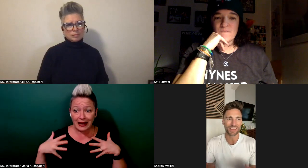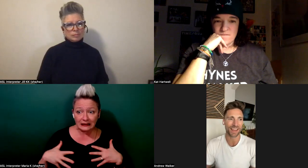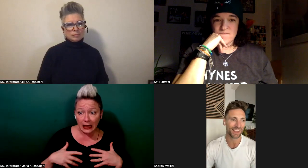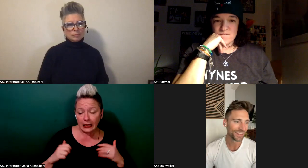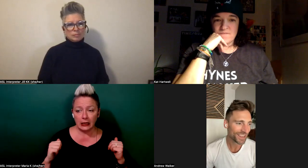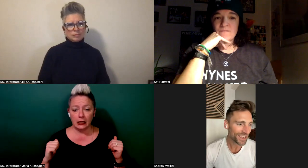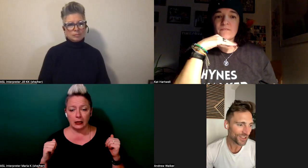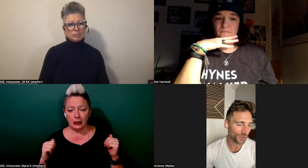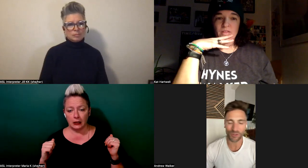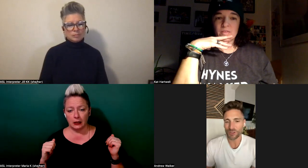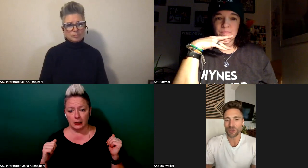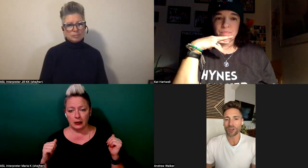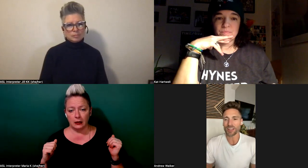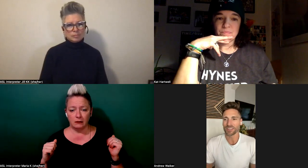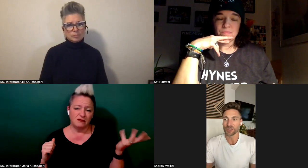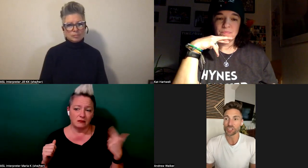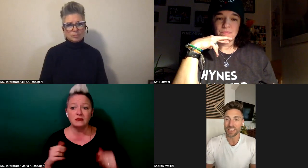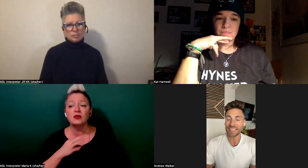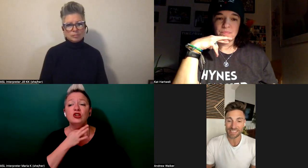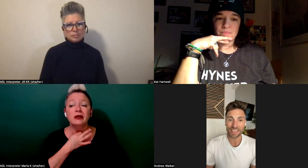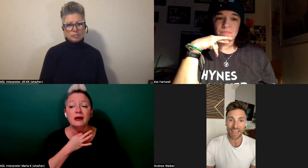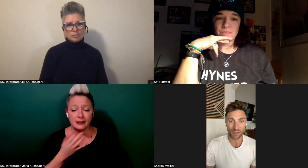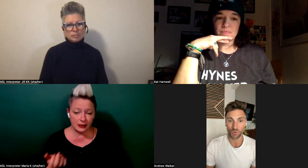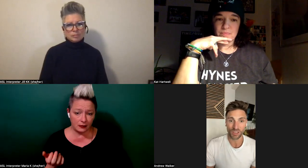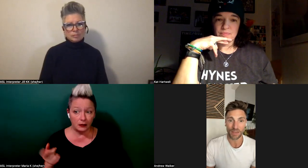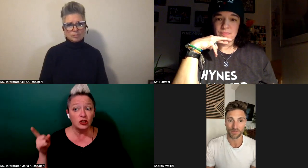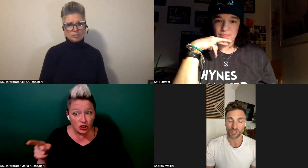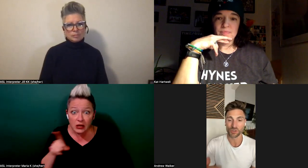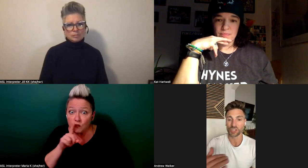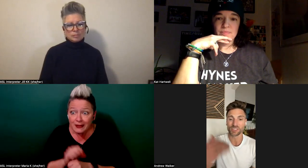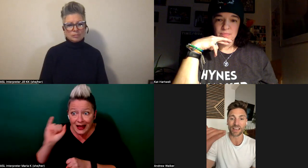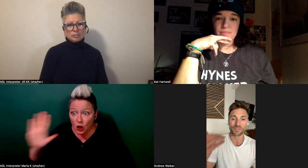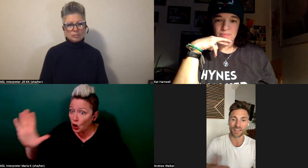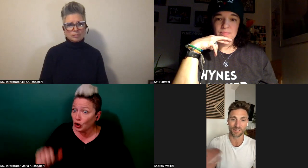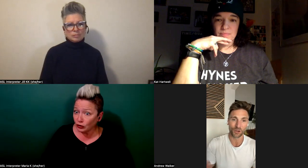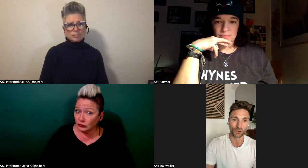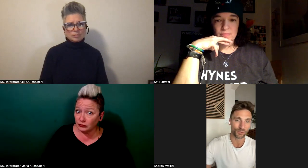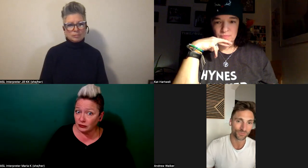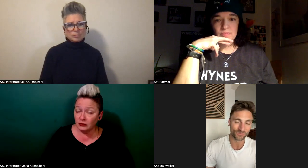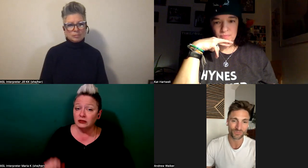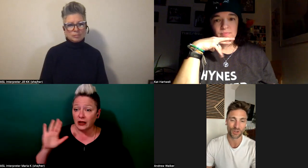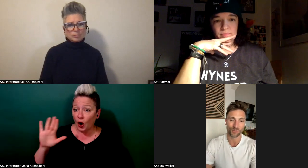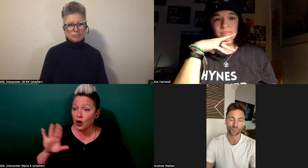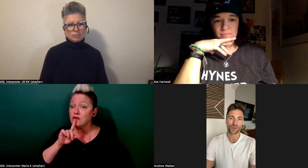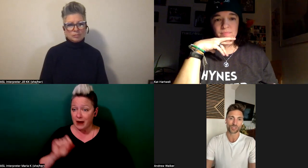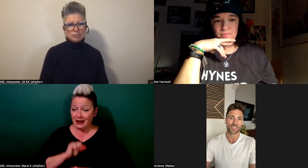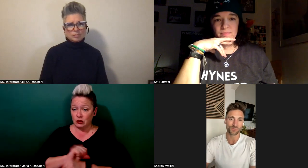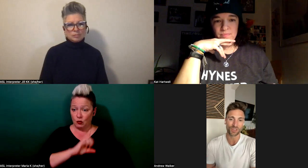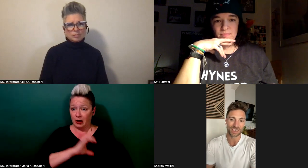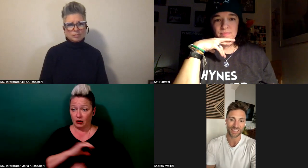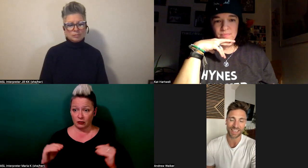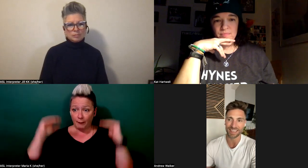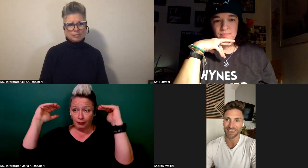that the curiosity. And Nikki is like that in real life. She just elevated her, you know, what